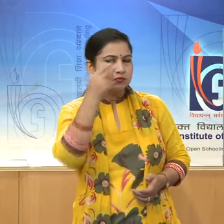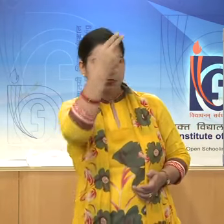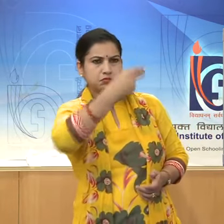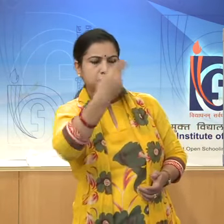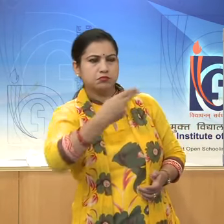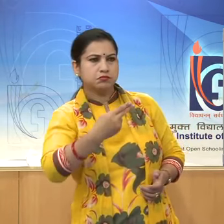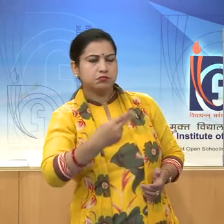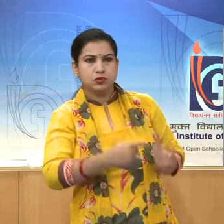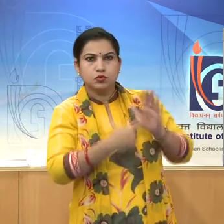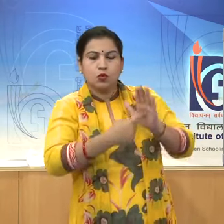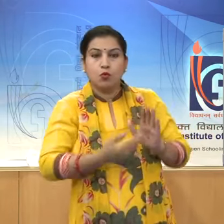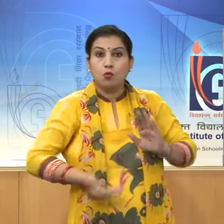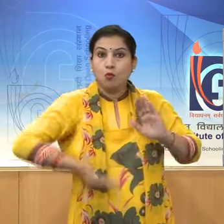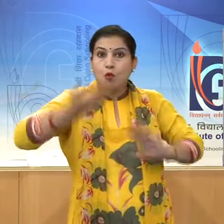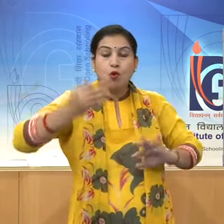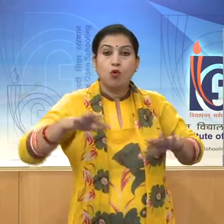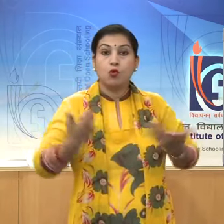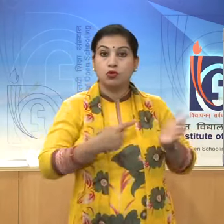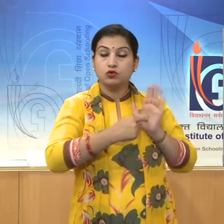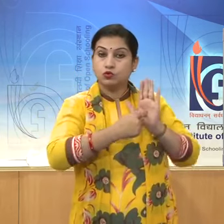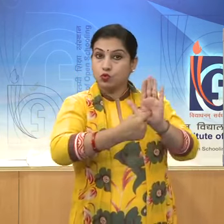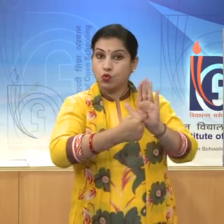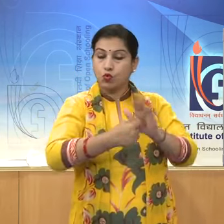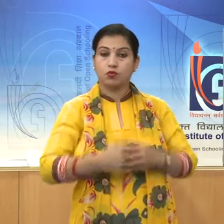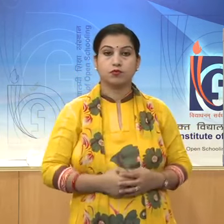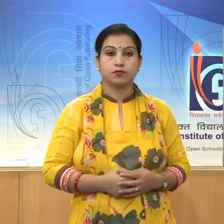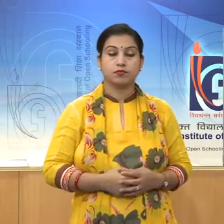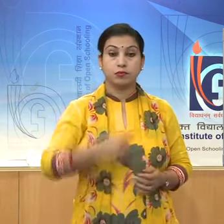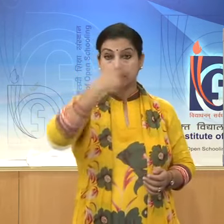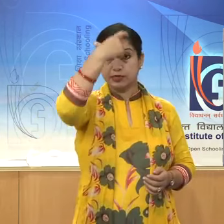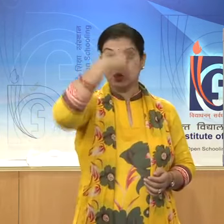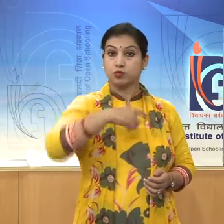given more to show human soul